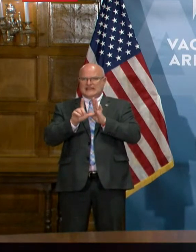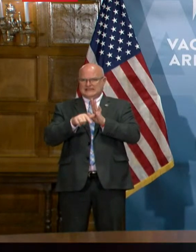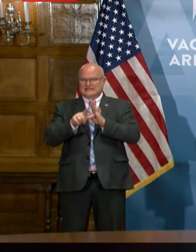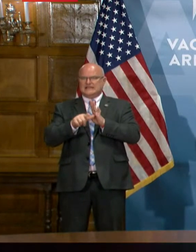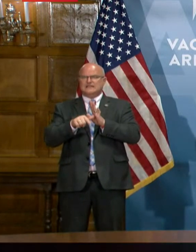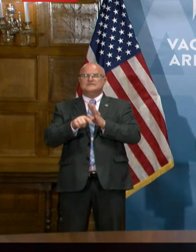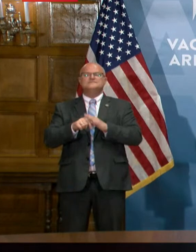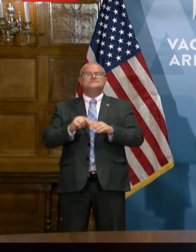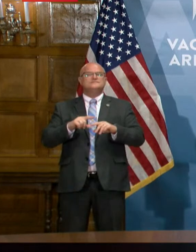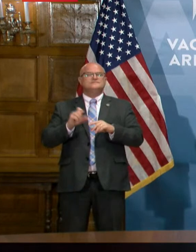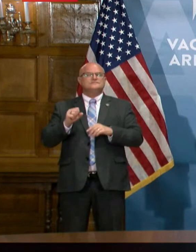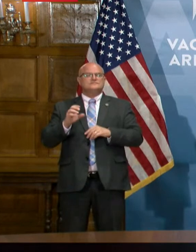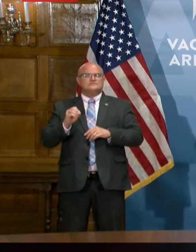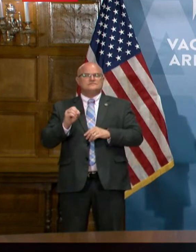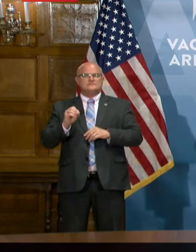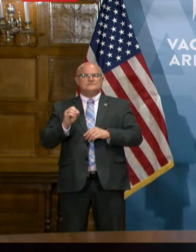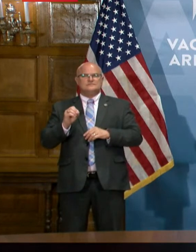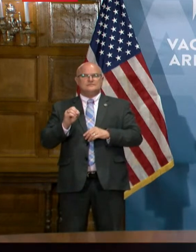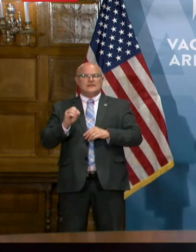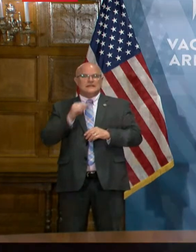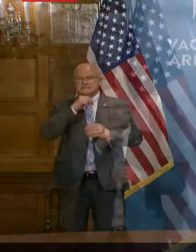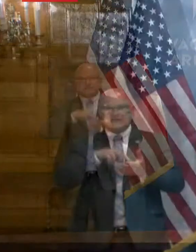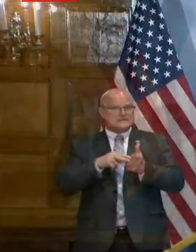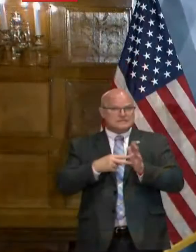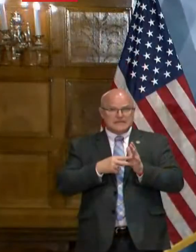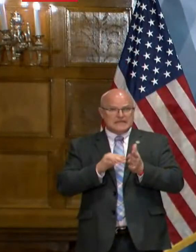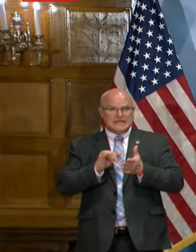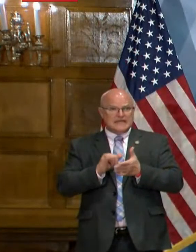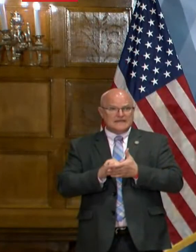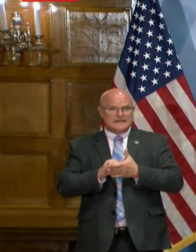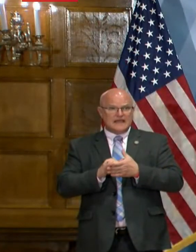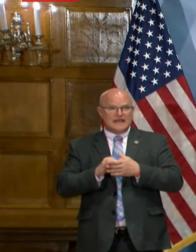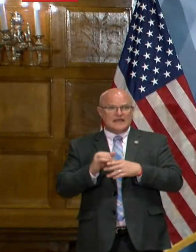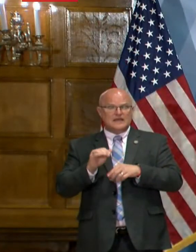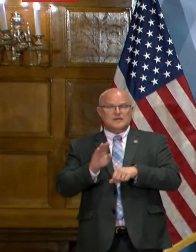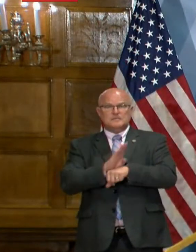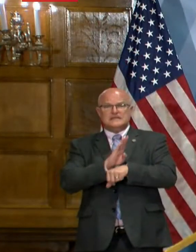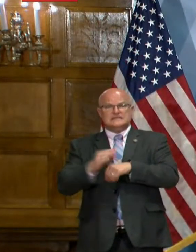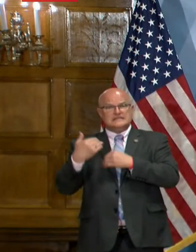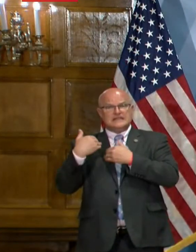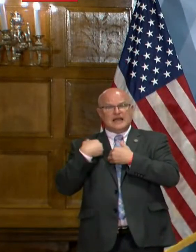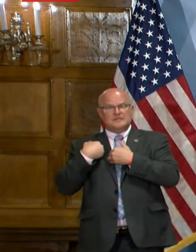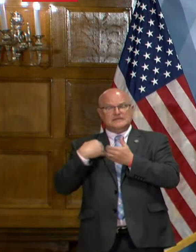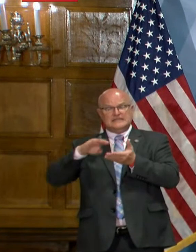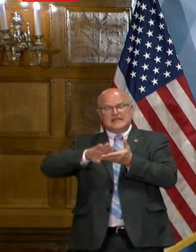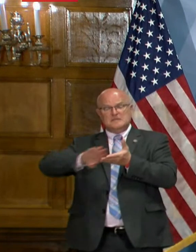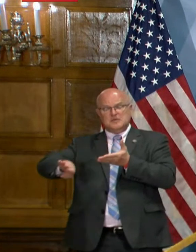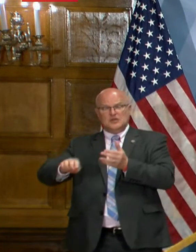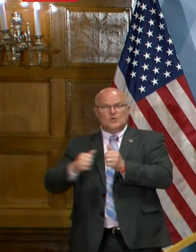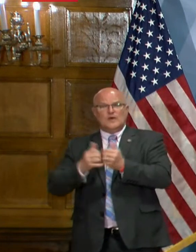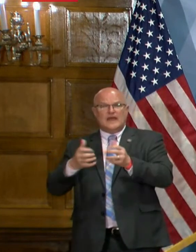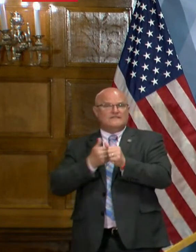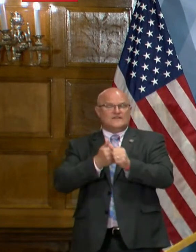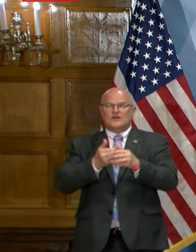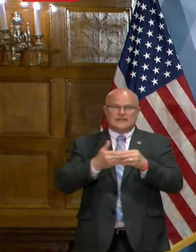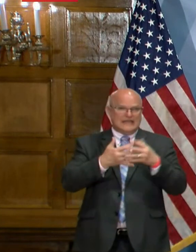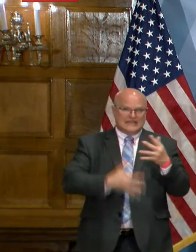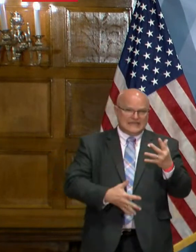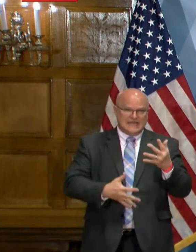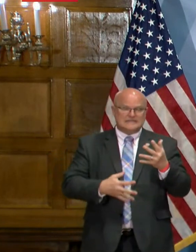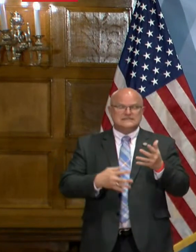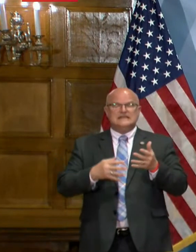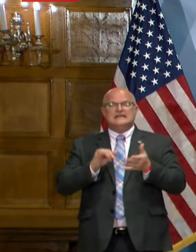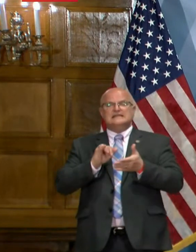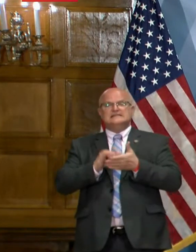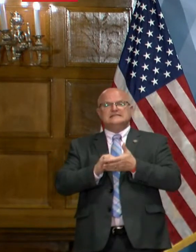that. It doesn't mean that there wouldn't be business liability immunity without following the guidelines. It's